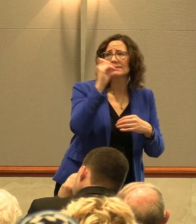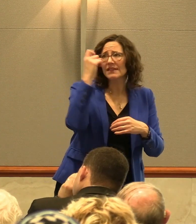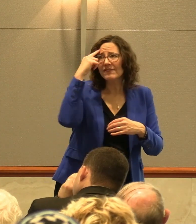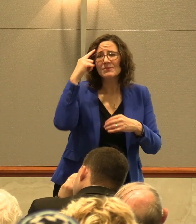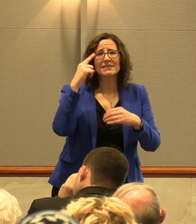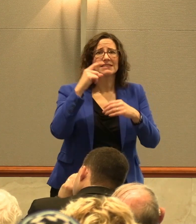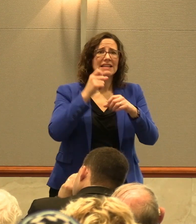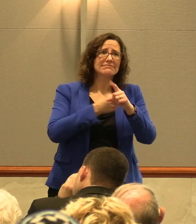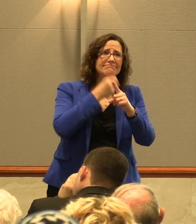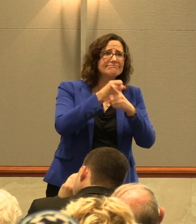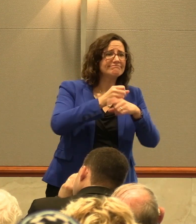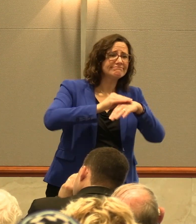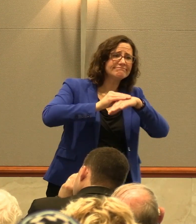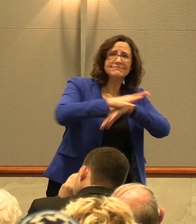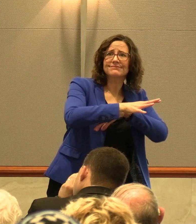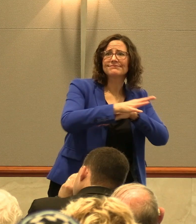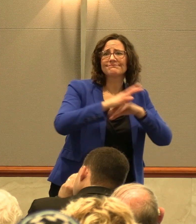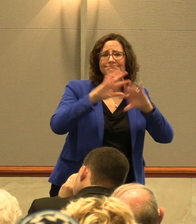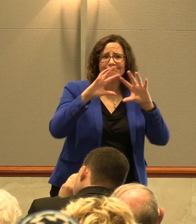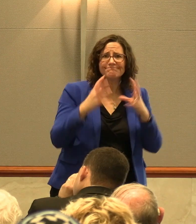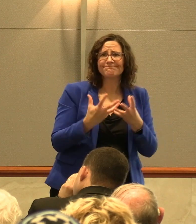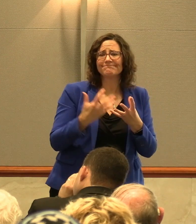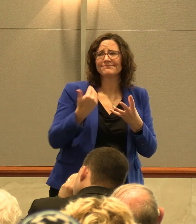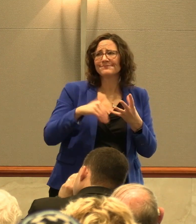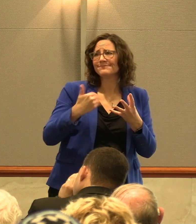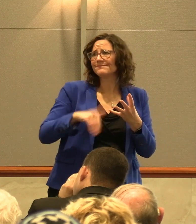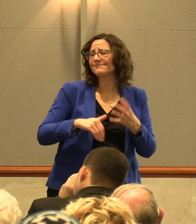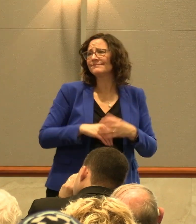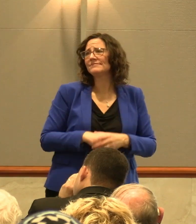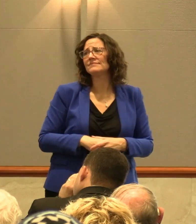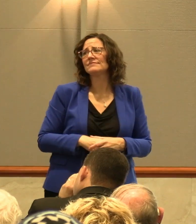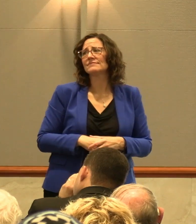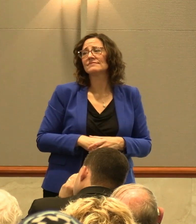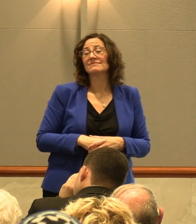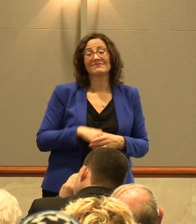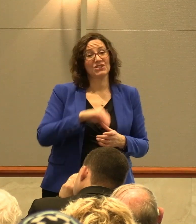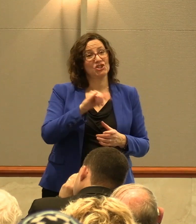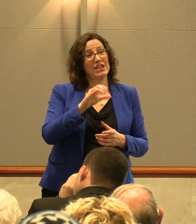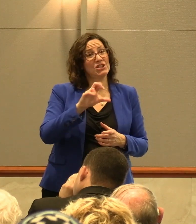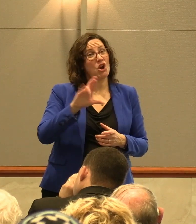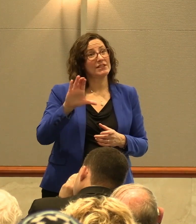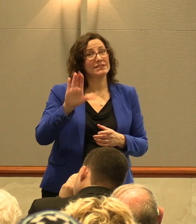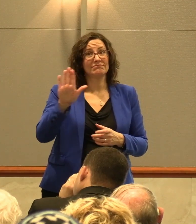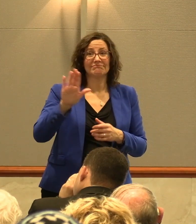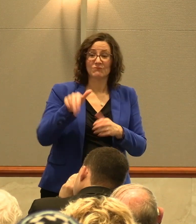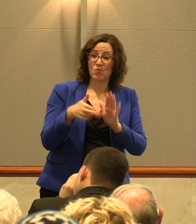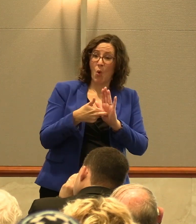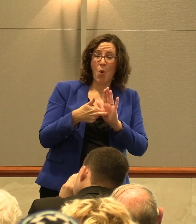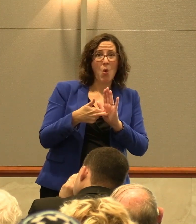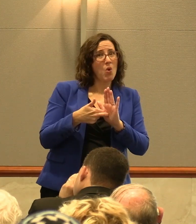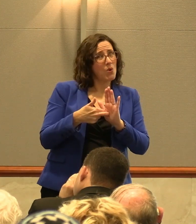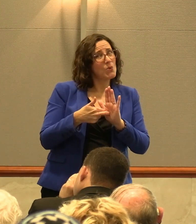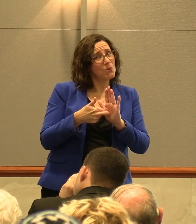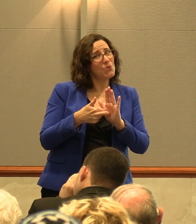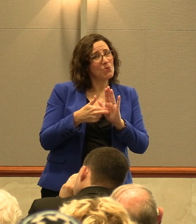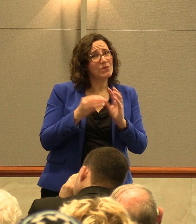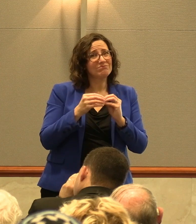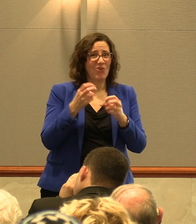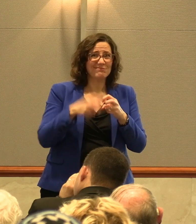global impact that's causing. All of which makes the JCRC's difficult role all the more